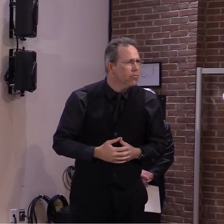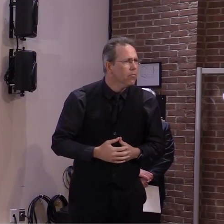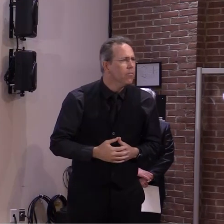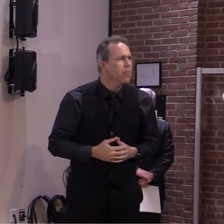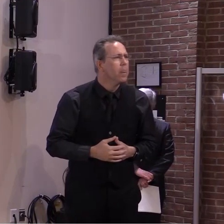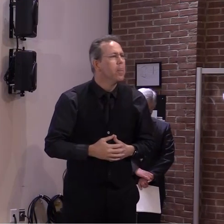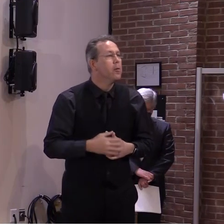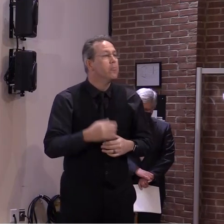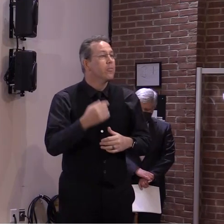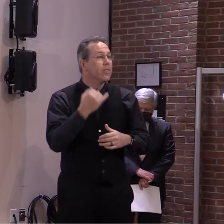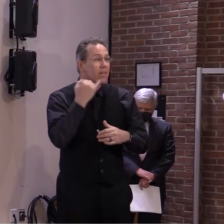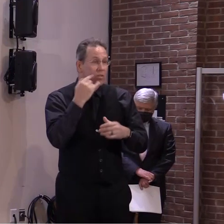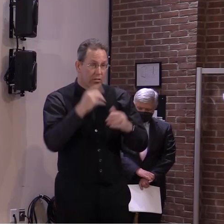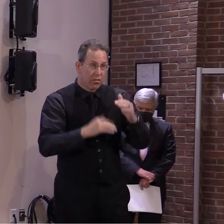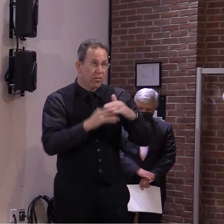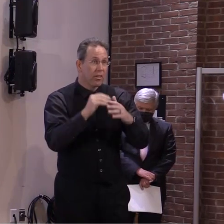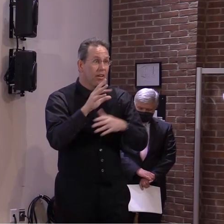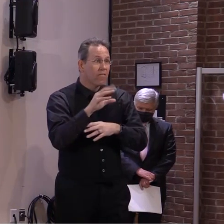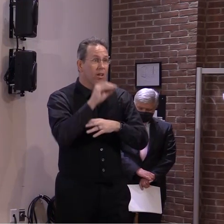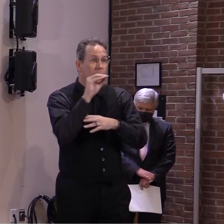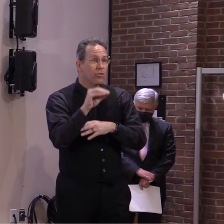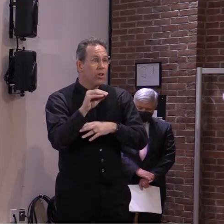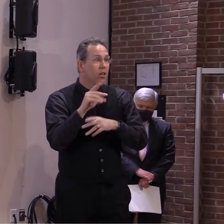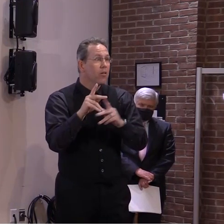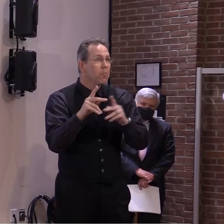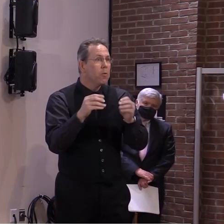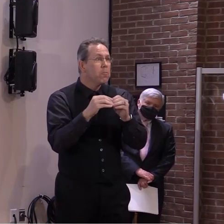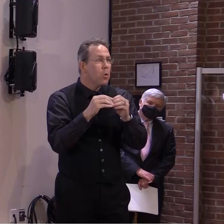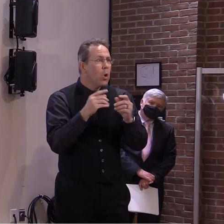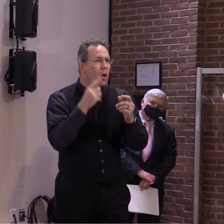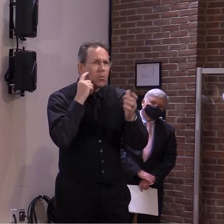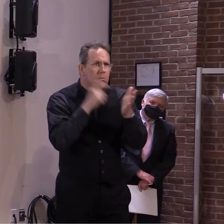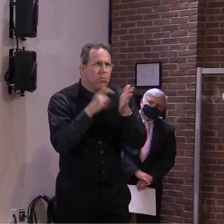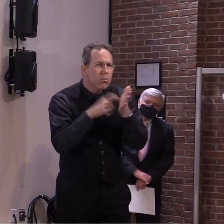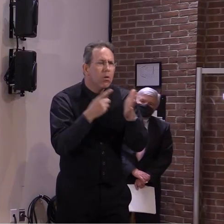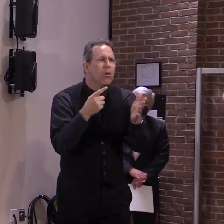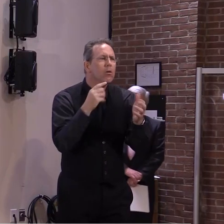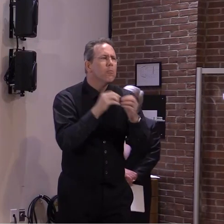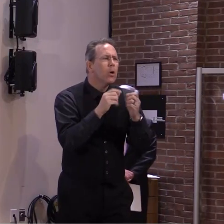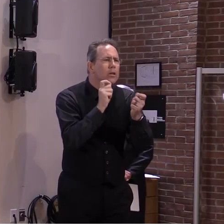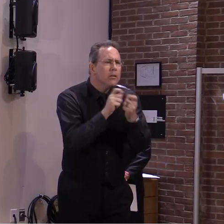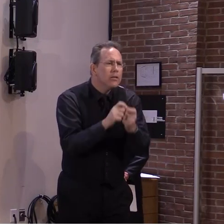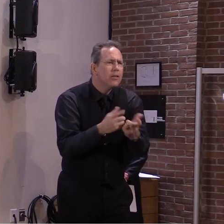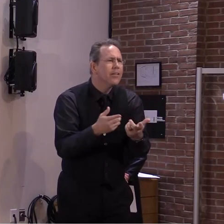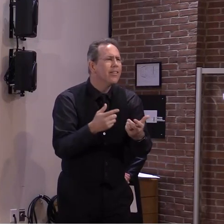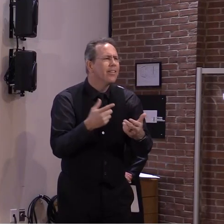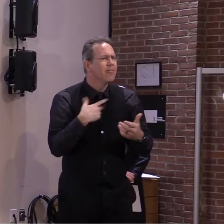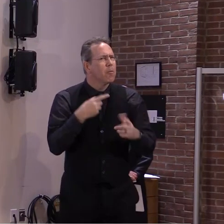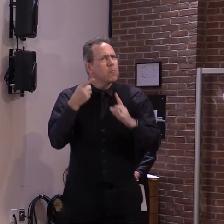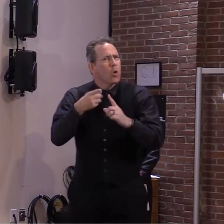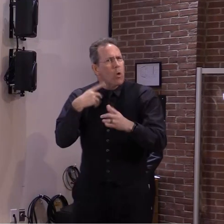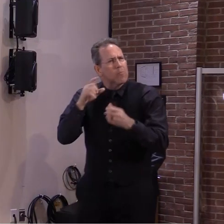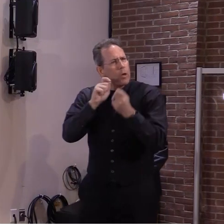that. It seems a little short-sighted at best, if not a bit deceptive. So that's why I was trying to get down to a little bit more than